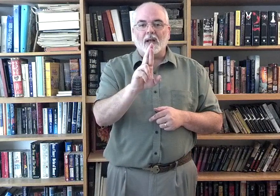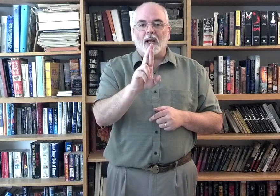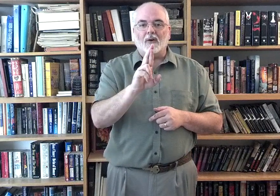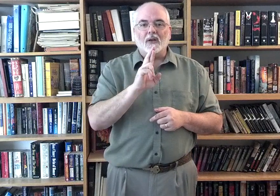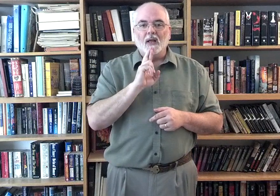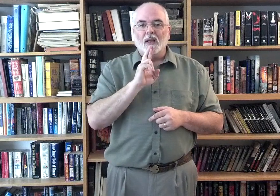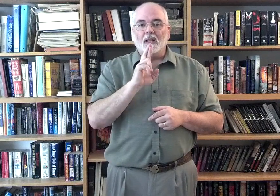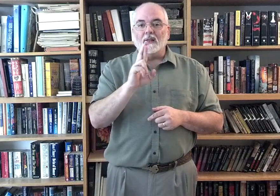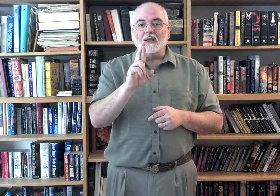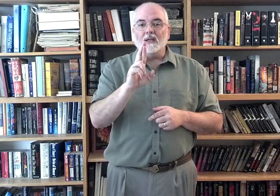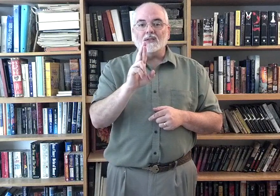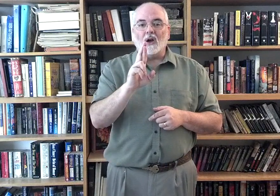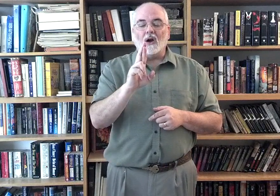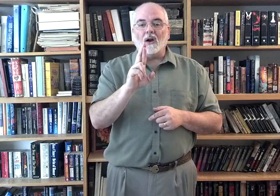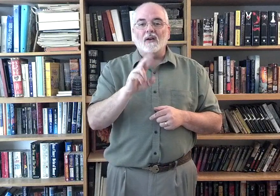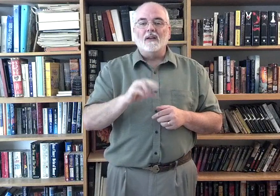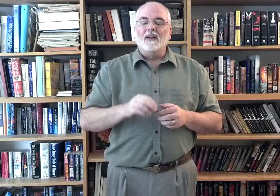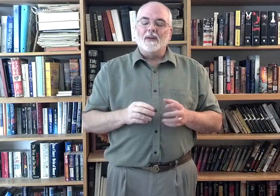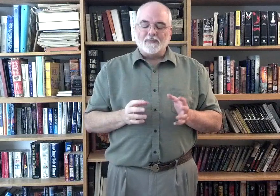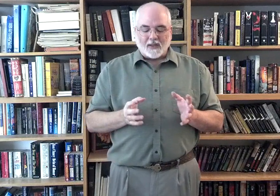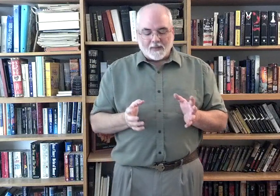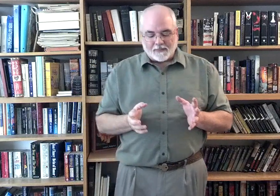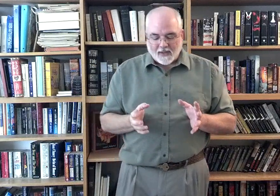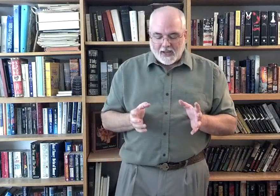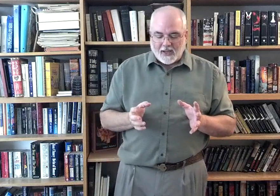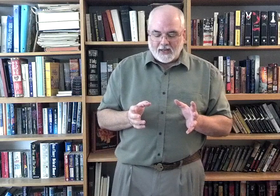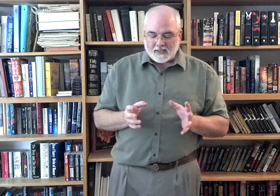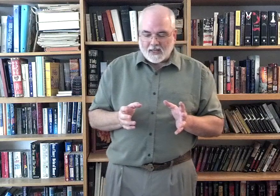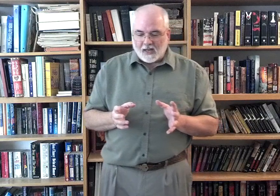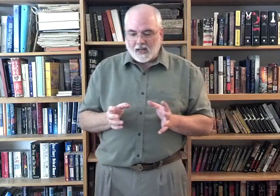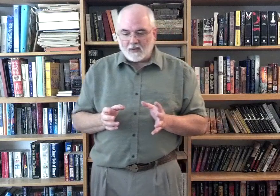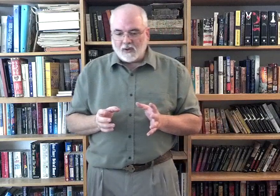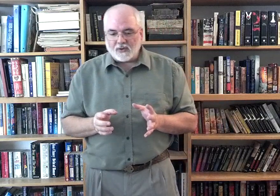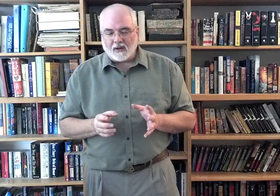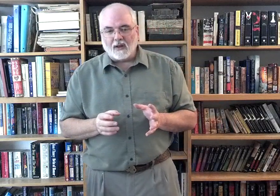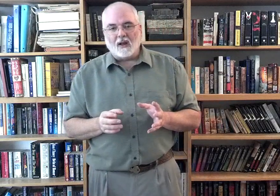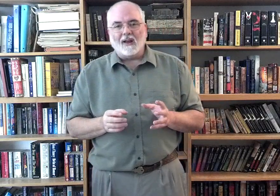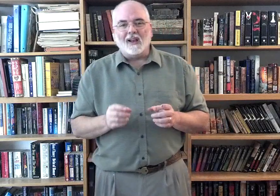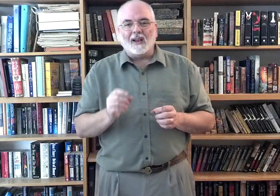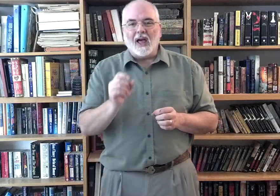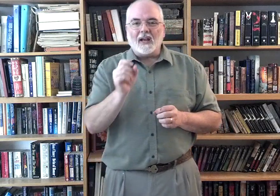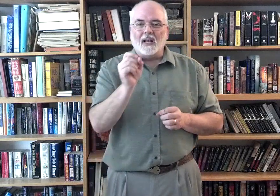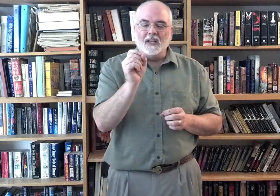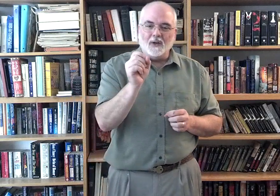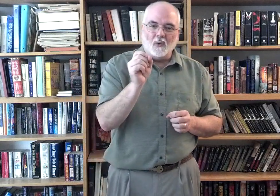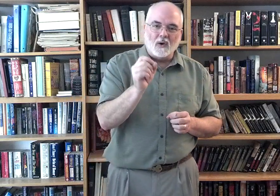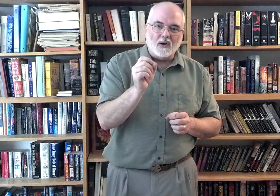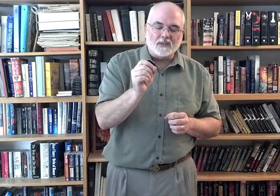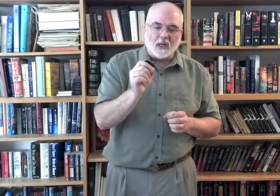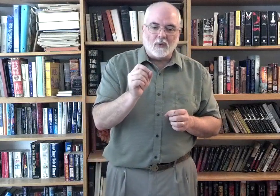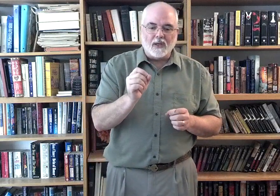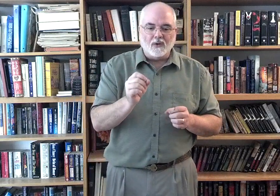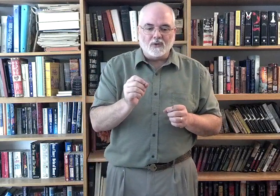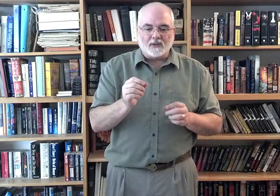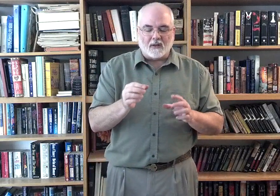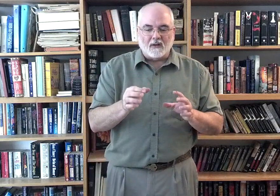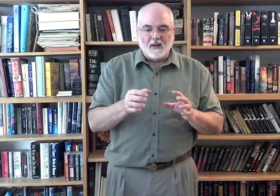out. These are, and in sign language, a lot of little words that we use to